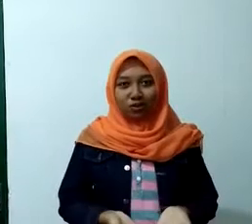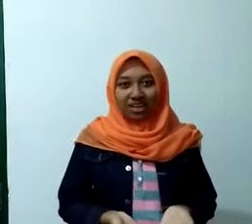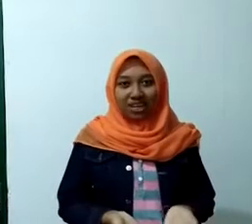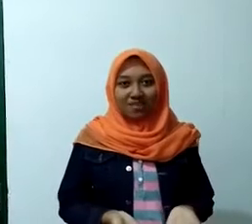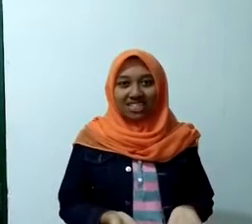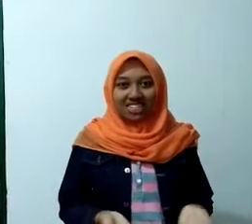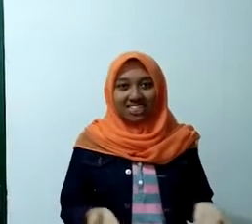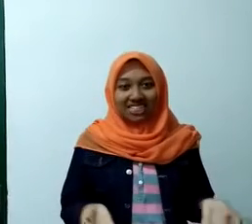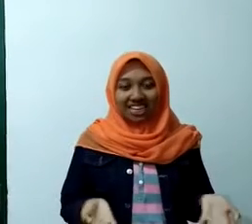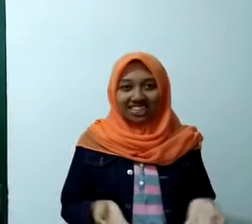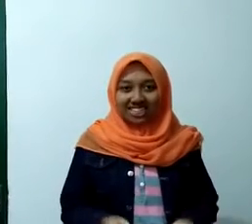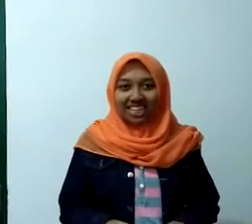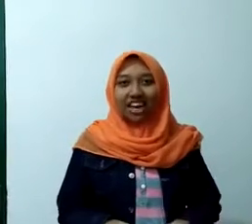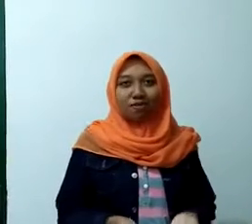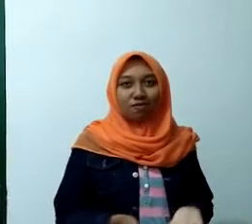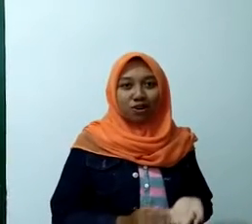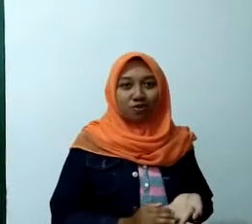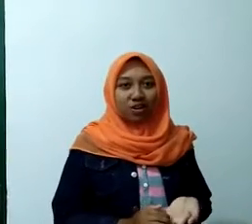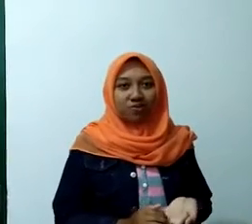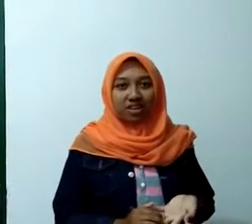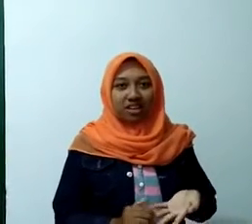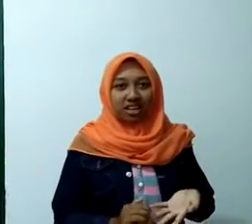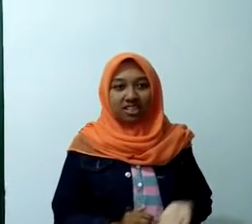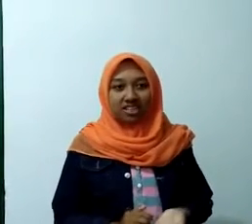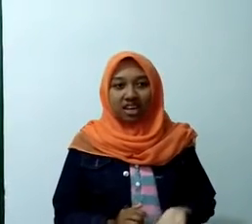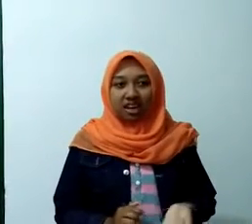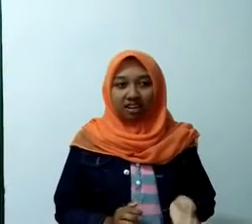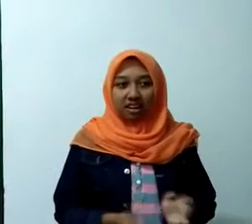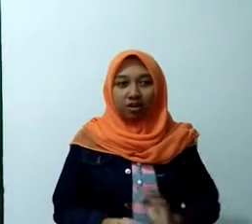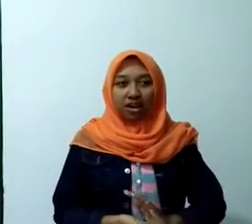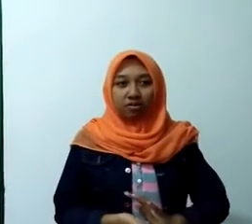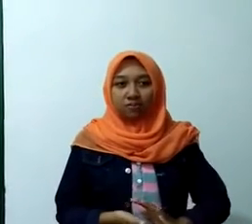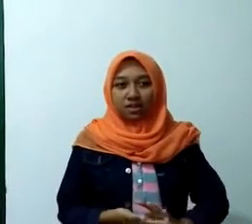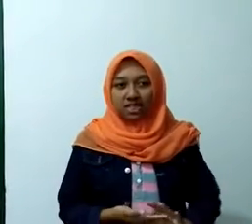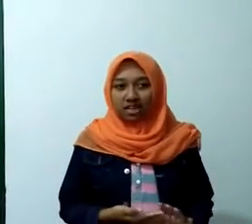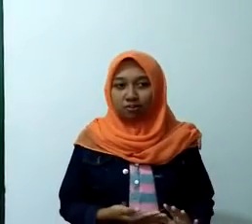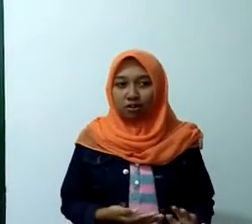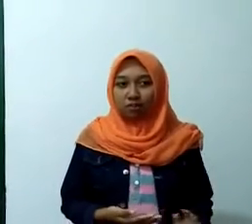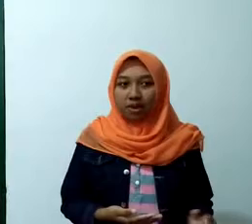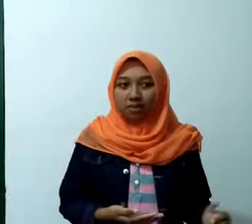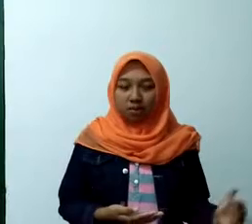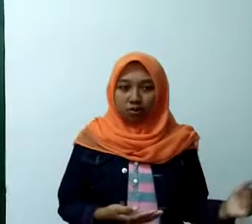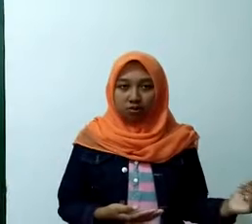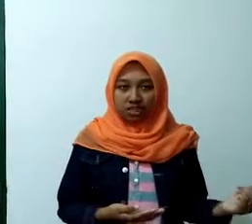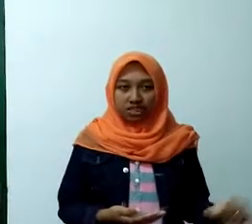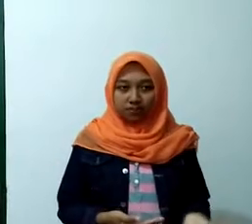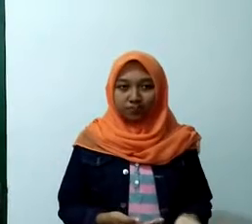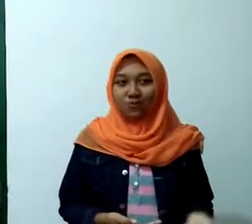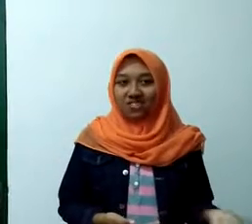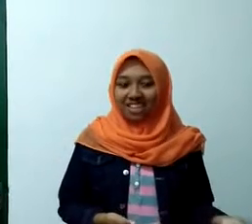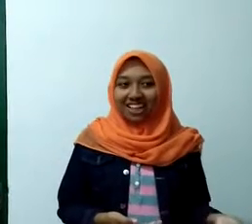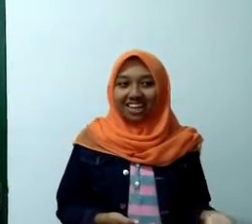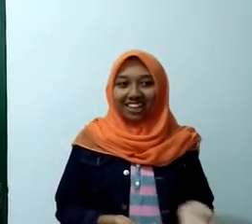warahmatullahi wabarakatuh. My name is Ririn Setyaningsih. I am from 5D class, and now I will present about my mini